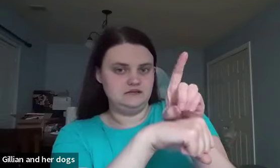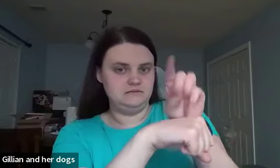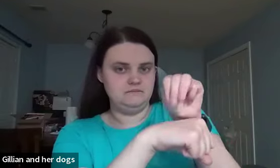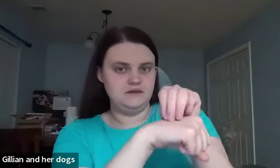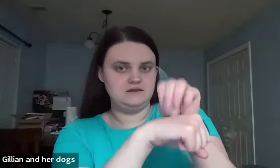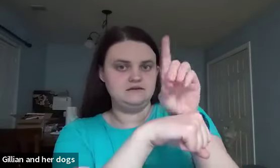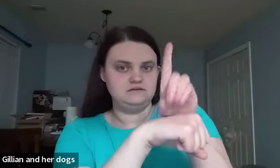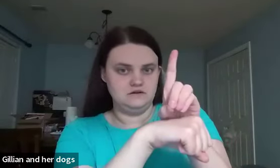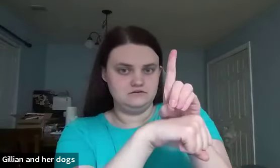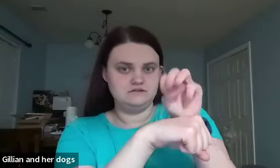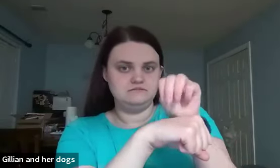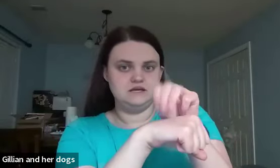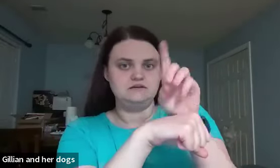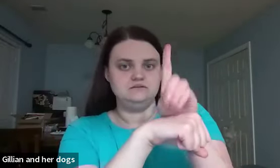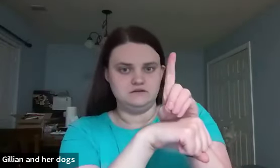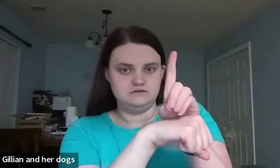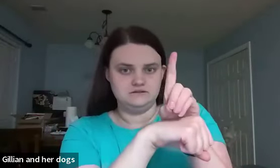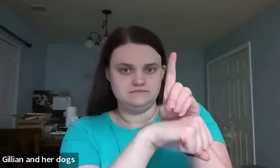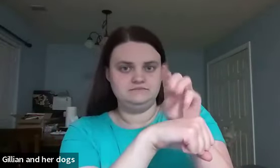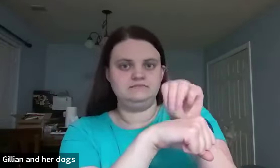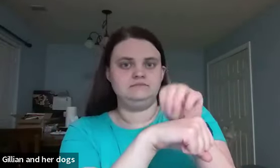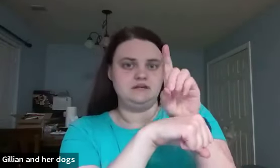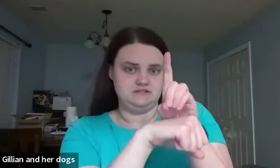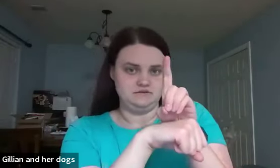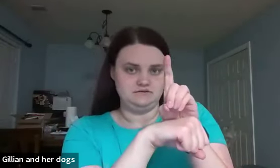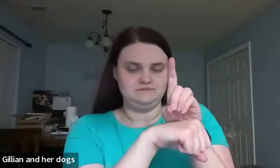MD, McDonald's, McDonald's, McDonald's,